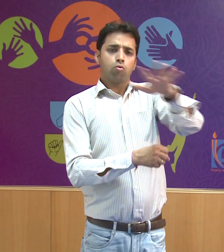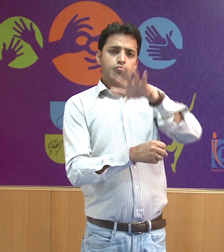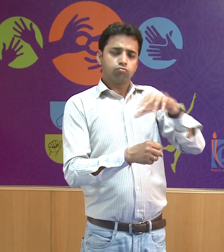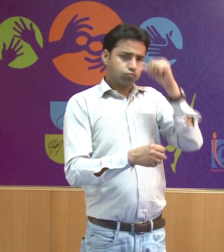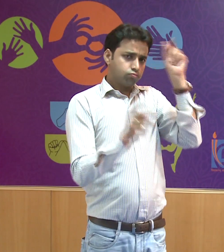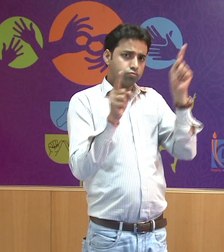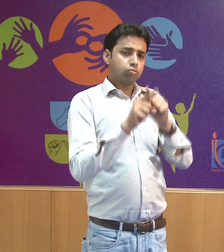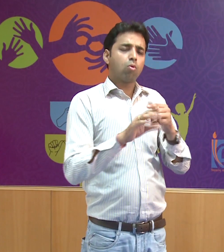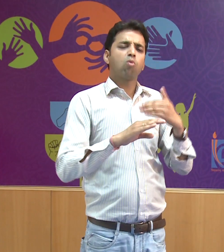years,